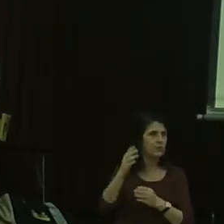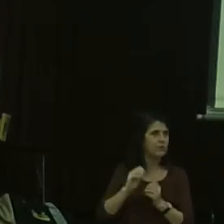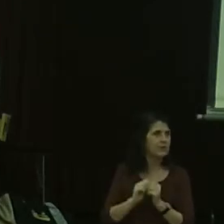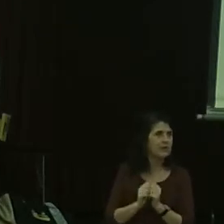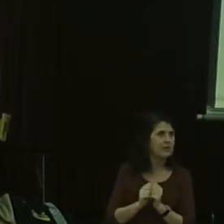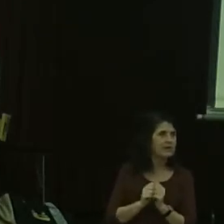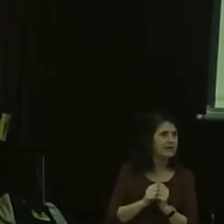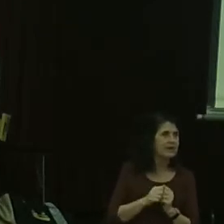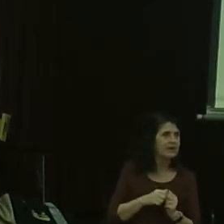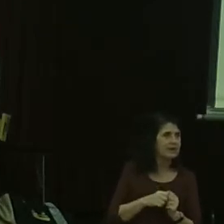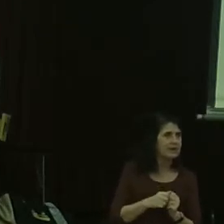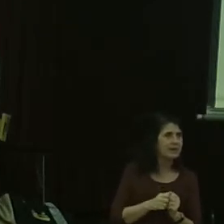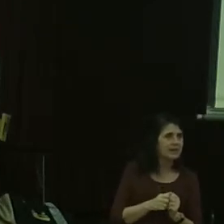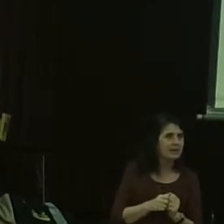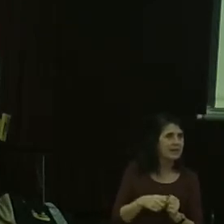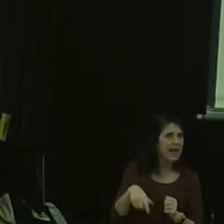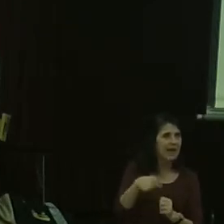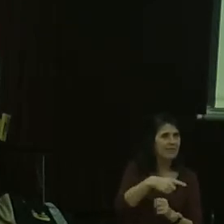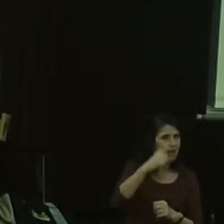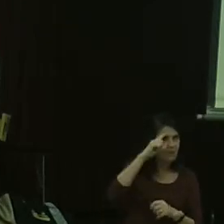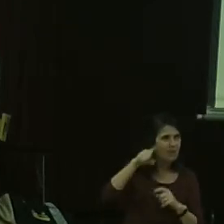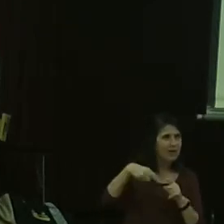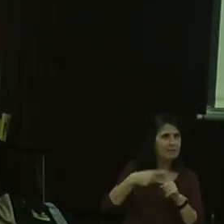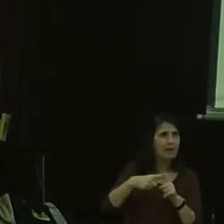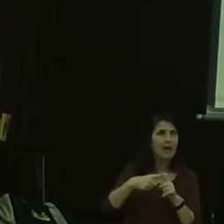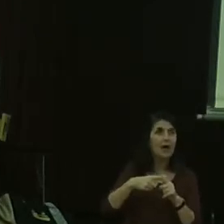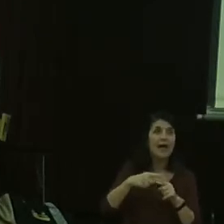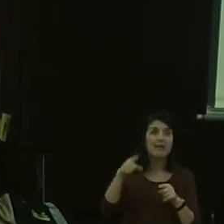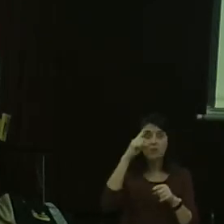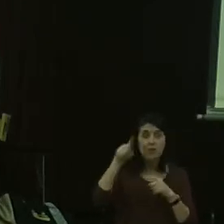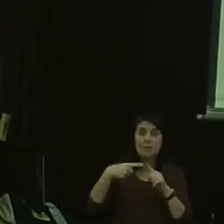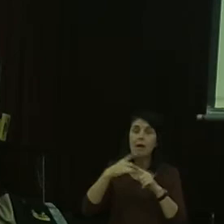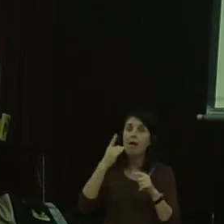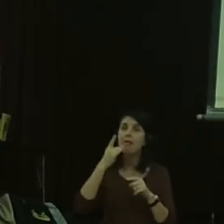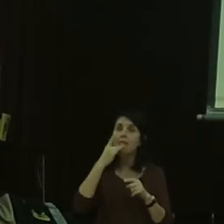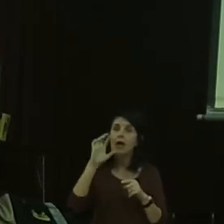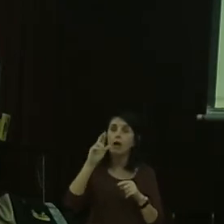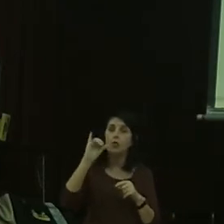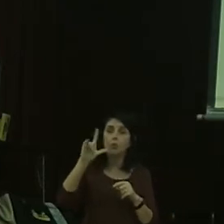you thought of a light rail or a streetcar for downtown?